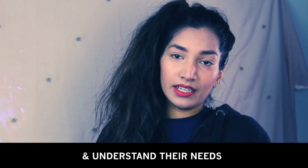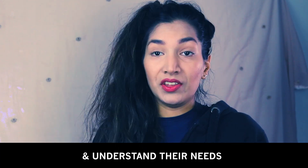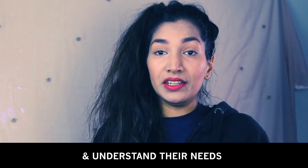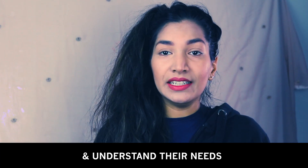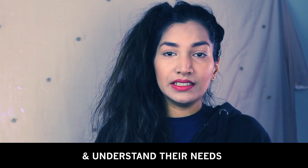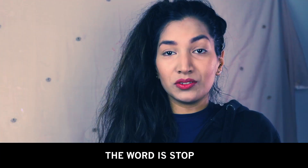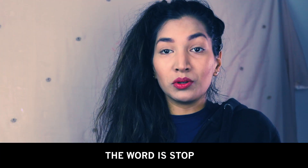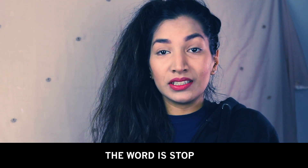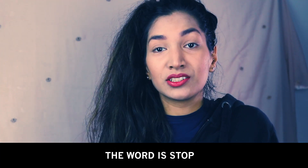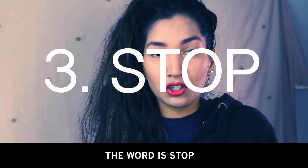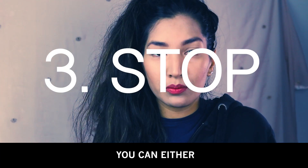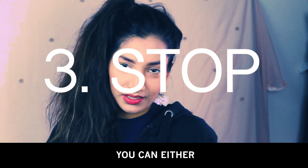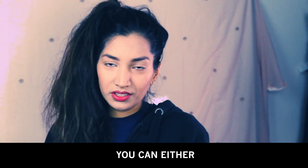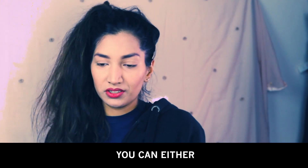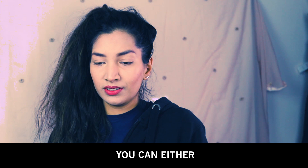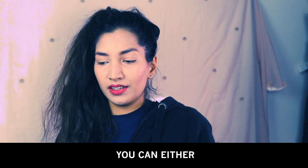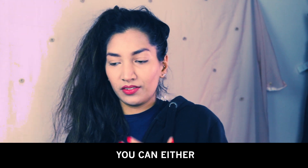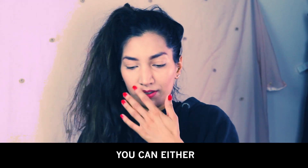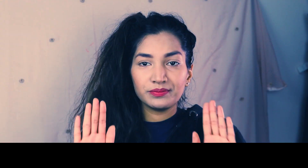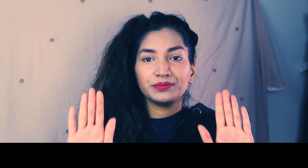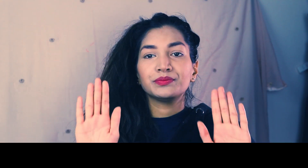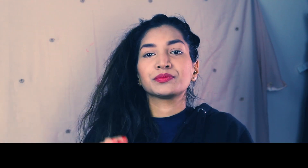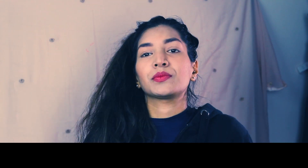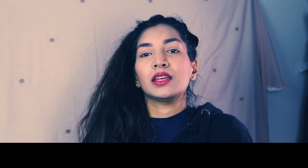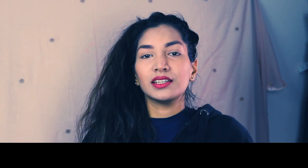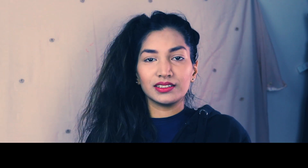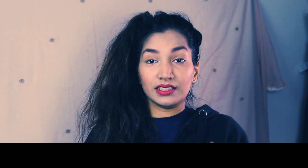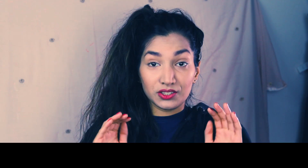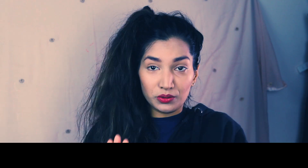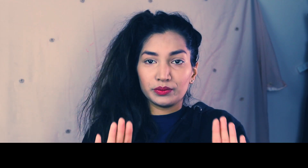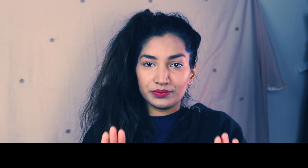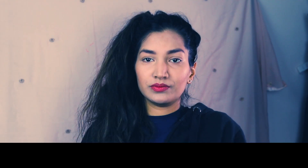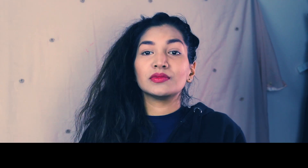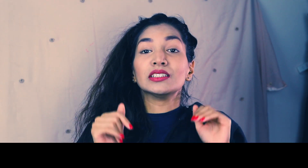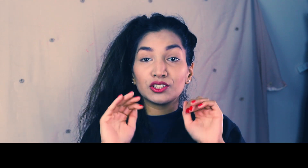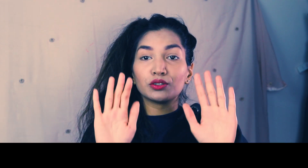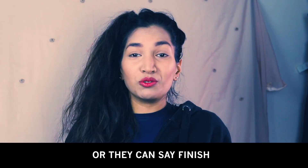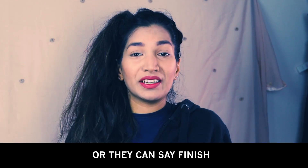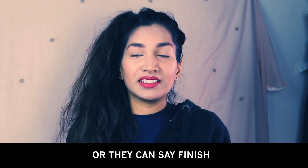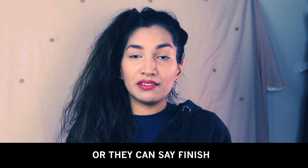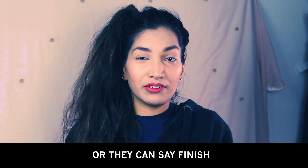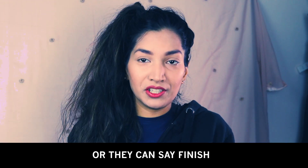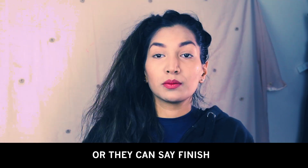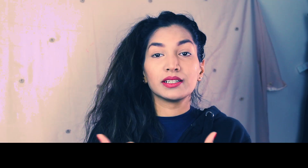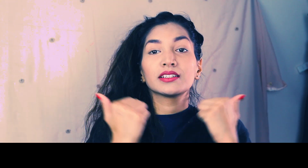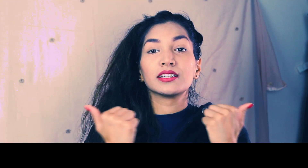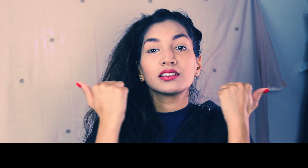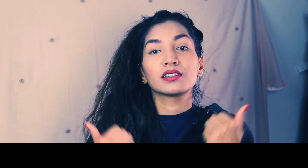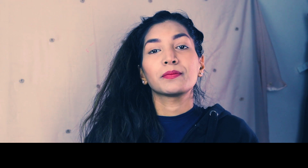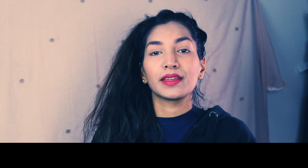understand their needs. The word is stop. You can either say stop, or they could say finish. That